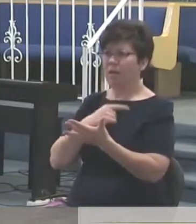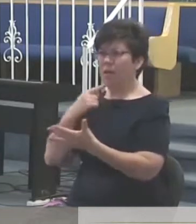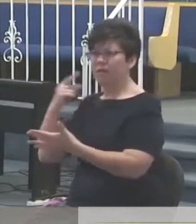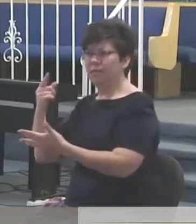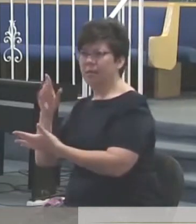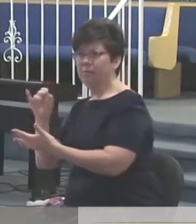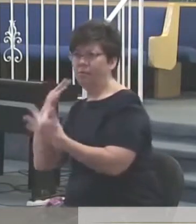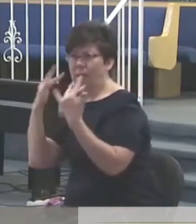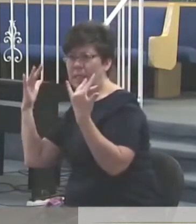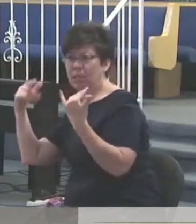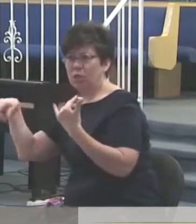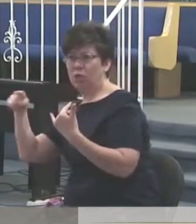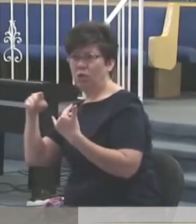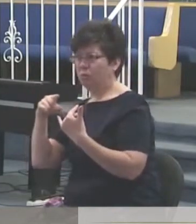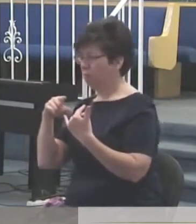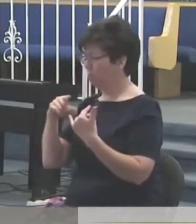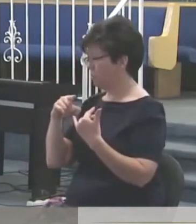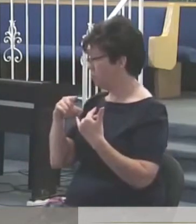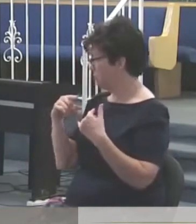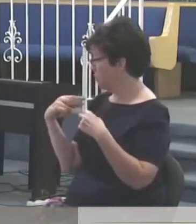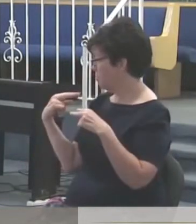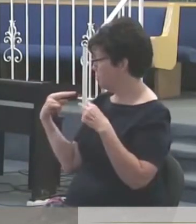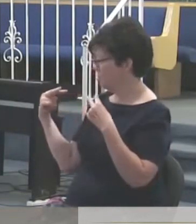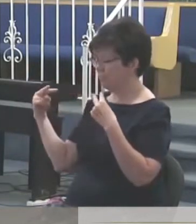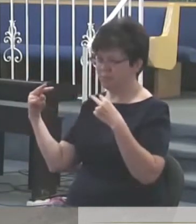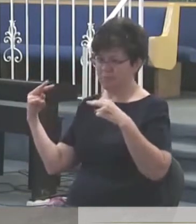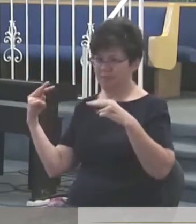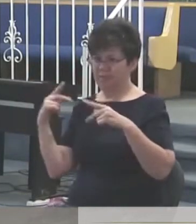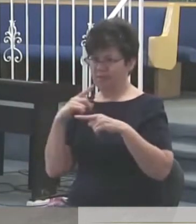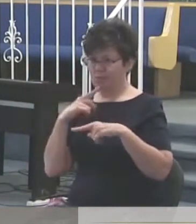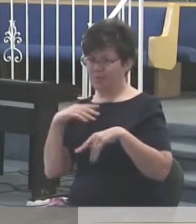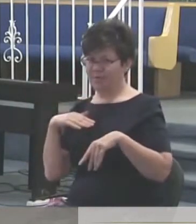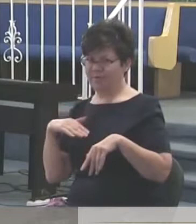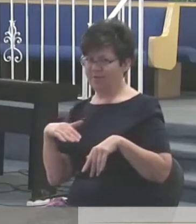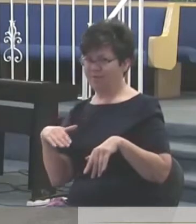said be friendly, everybody just looked.